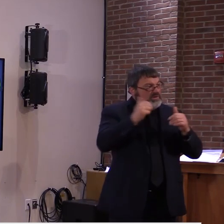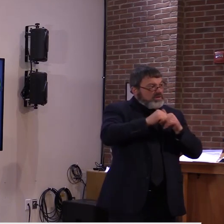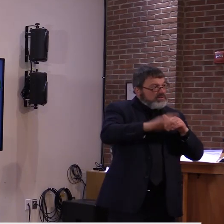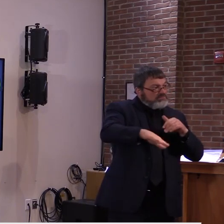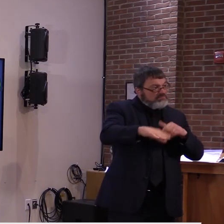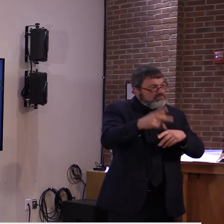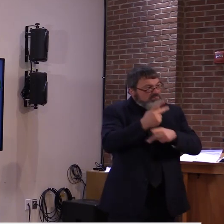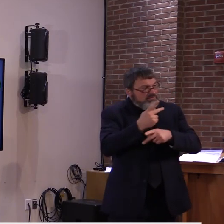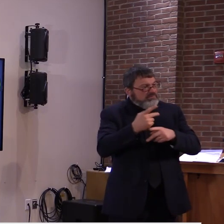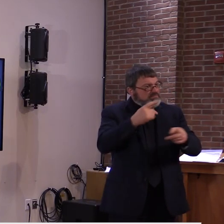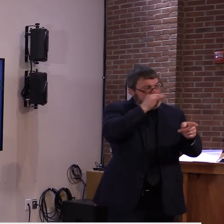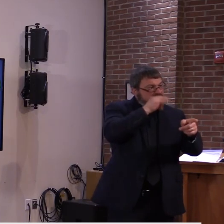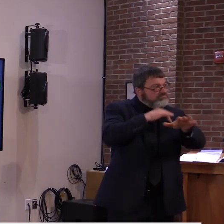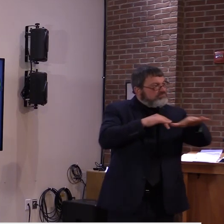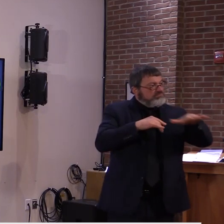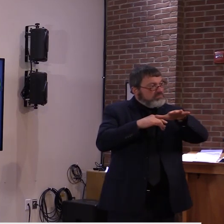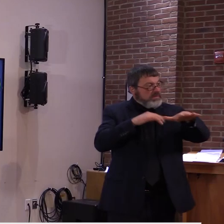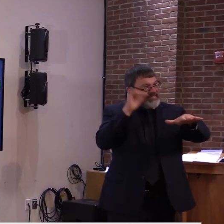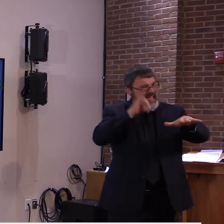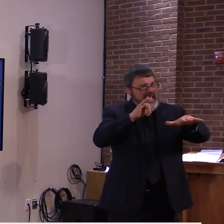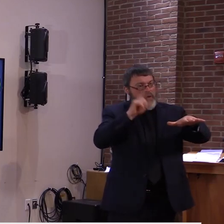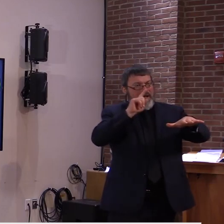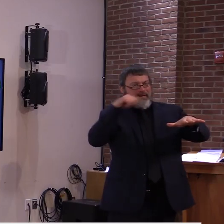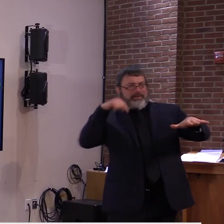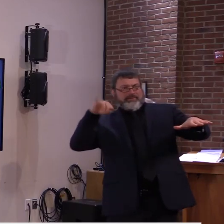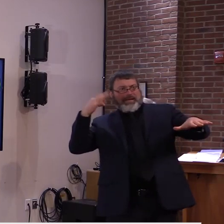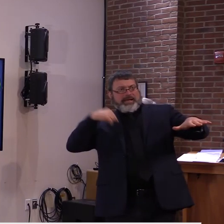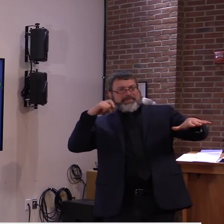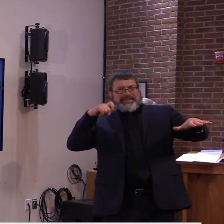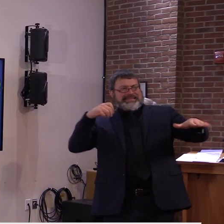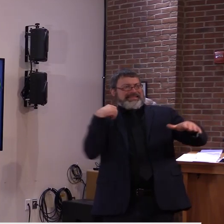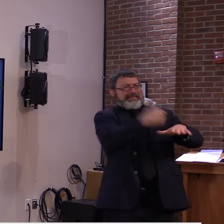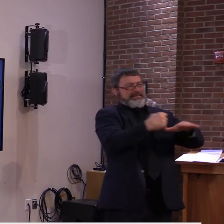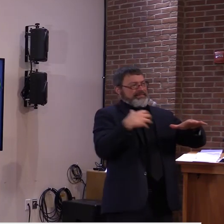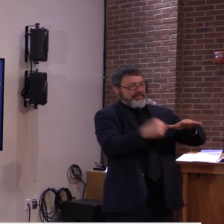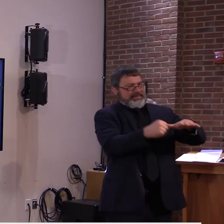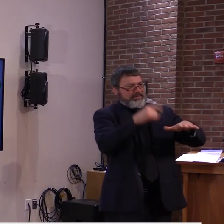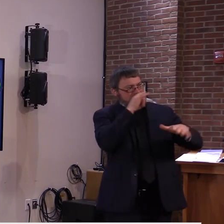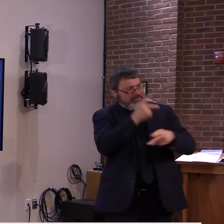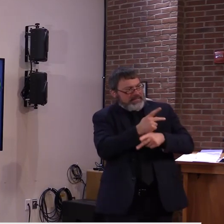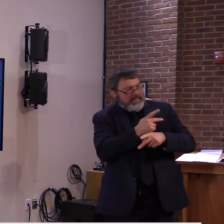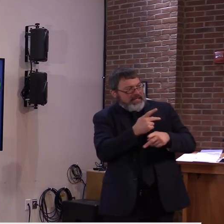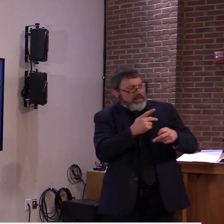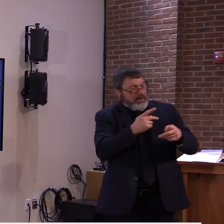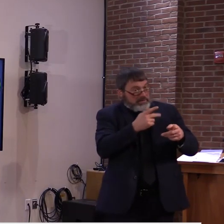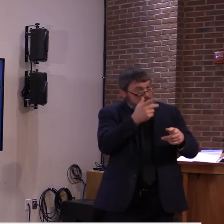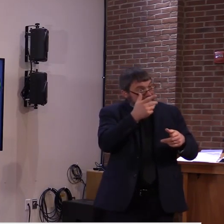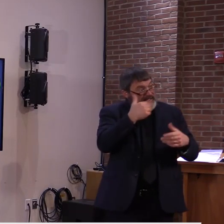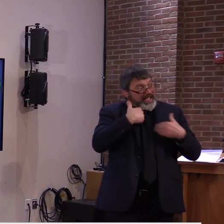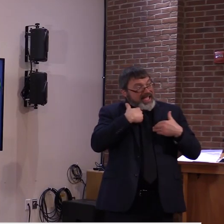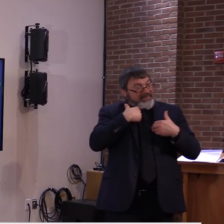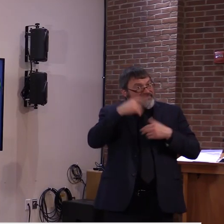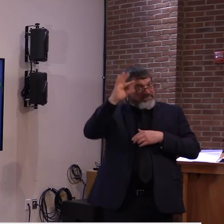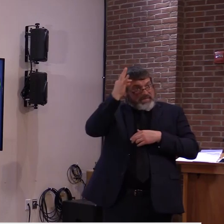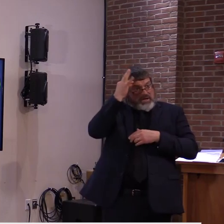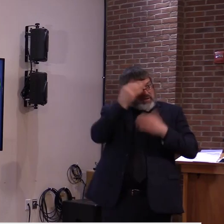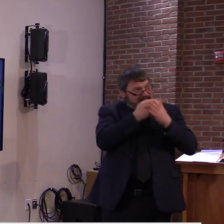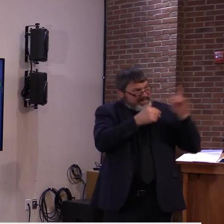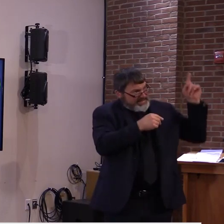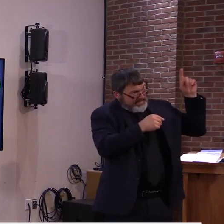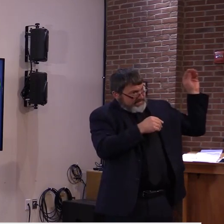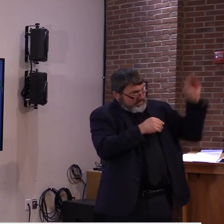on, is there any provision that can be put in place now to help families that